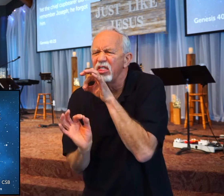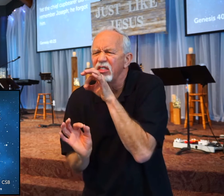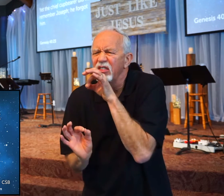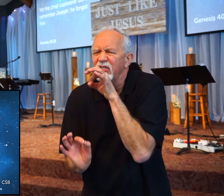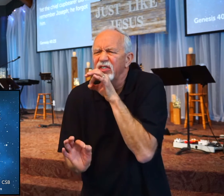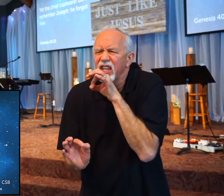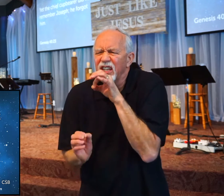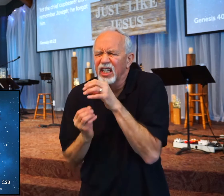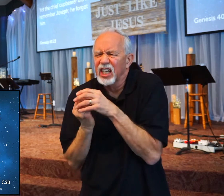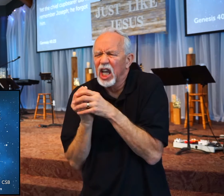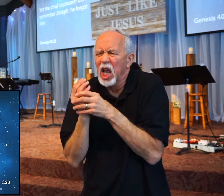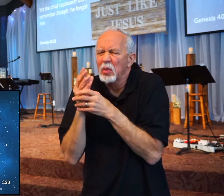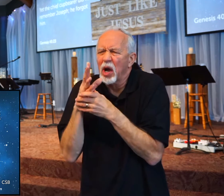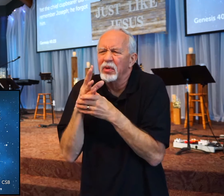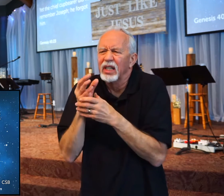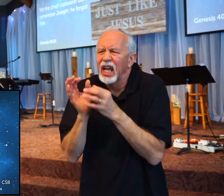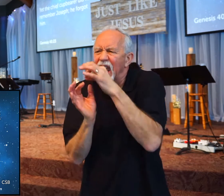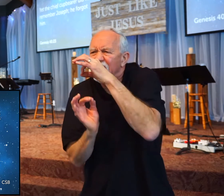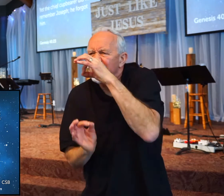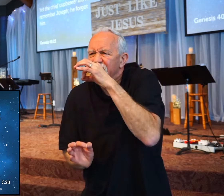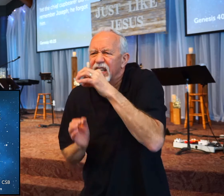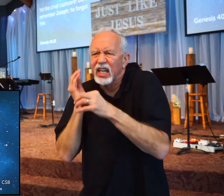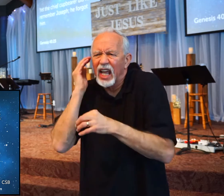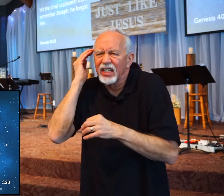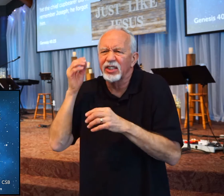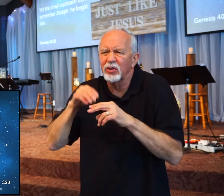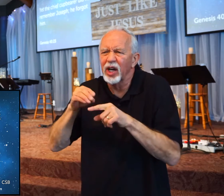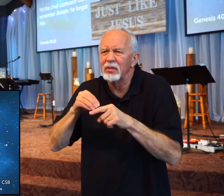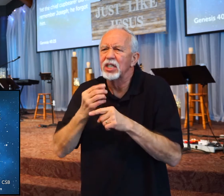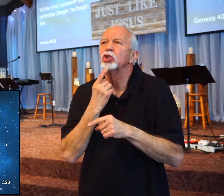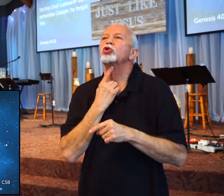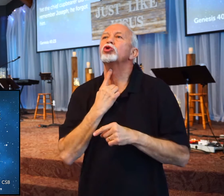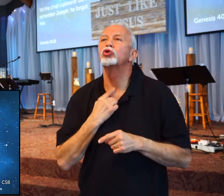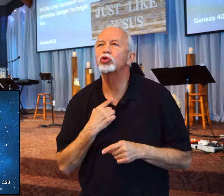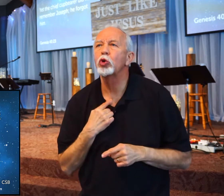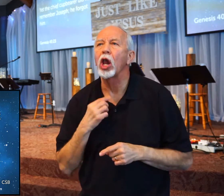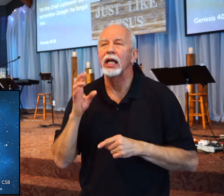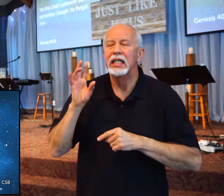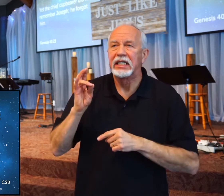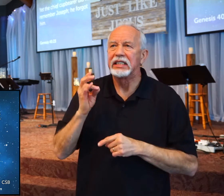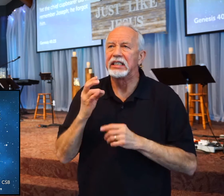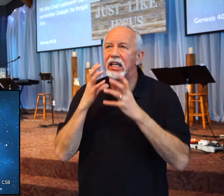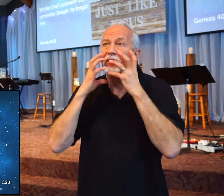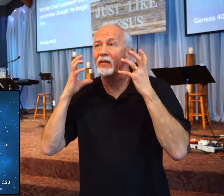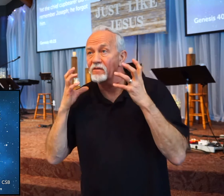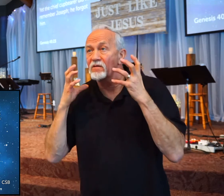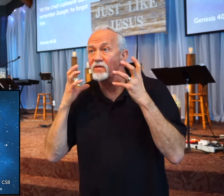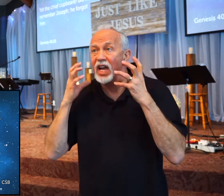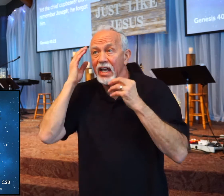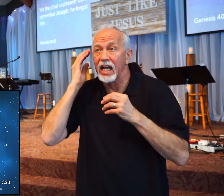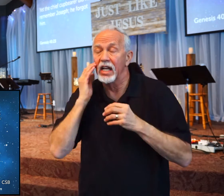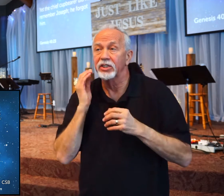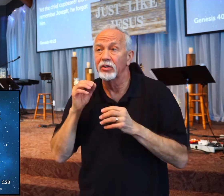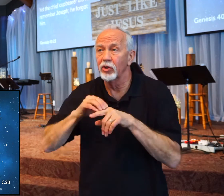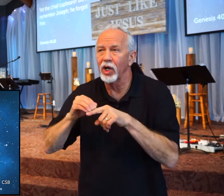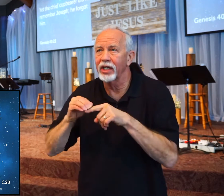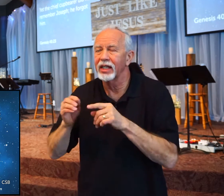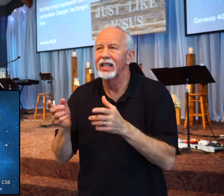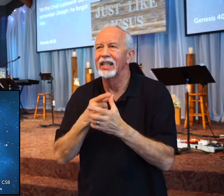sprouted up. And the thin heads of grain swallowed up the seven full ones. And then